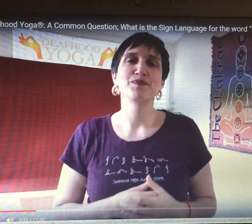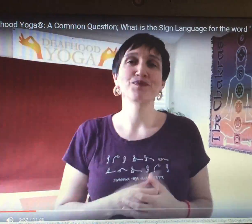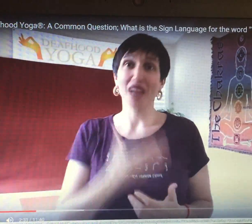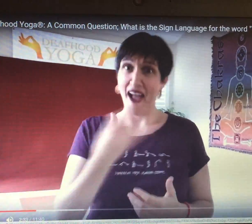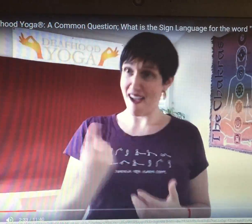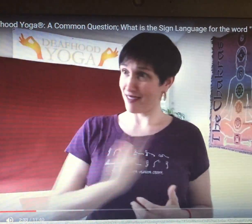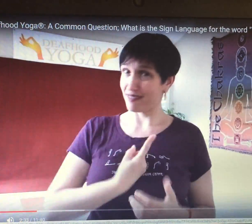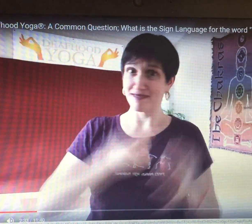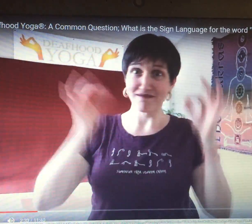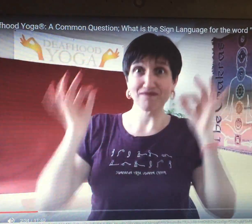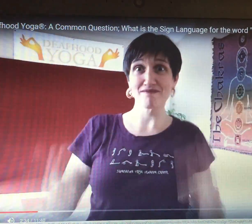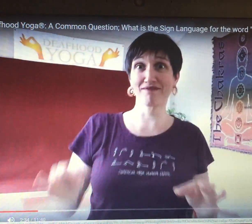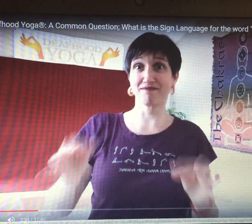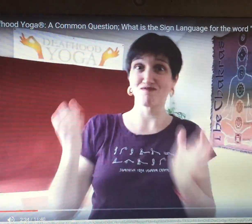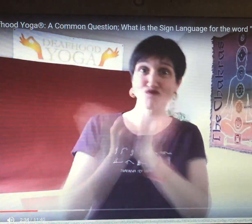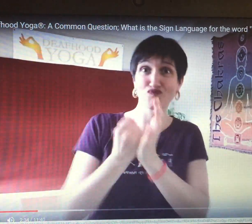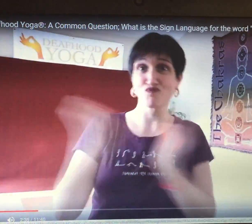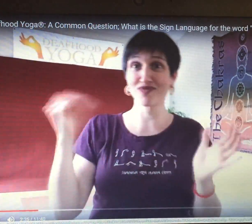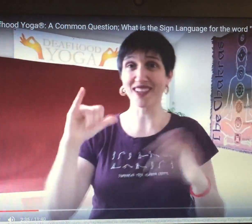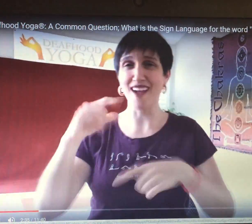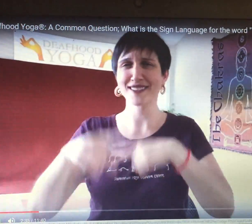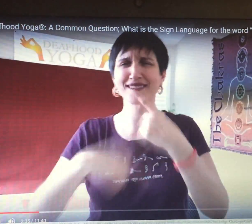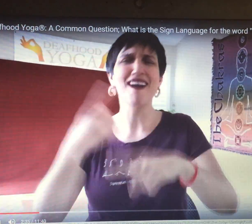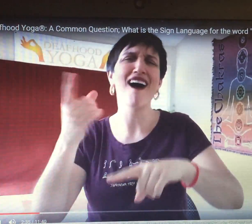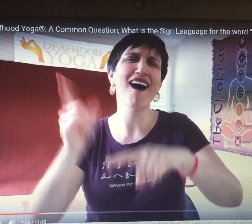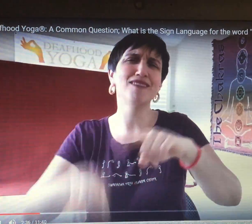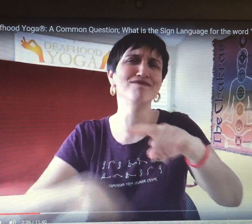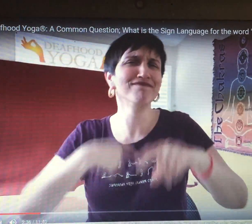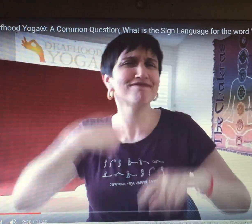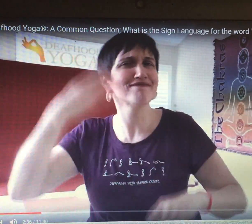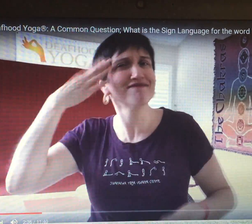the goal was to get them there. And then I decided